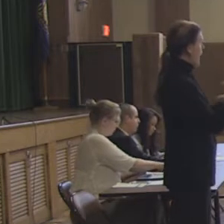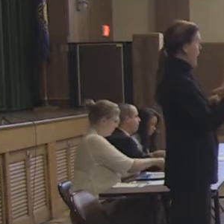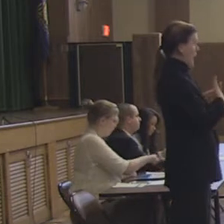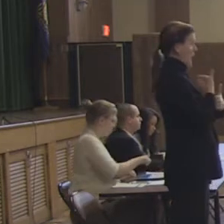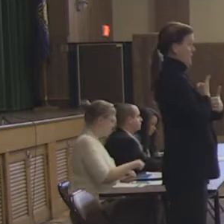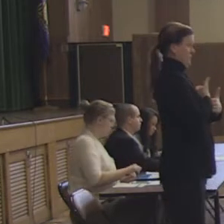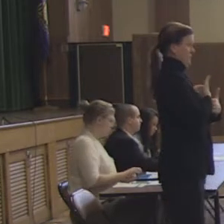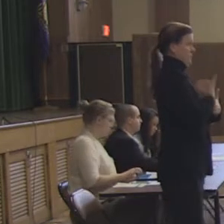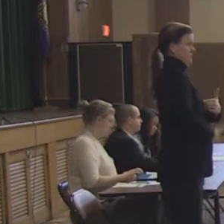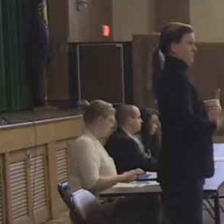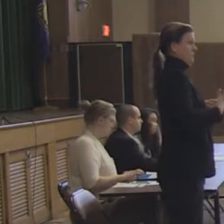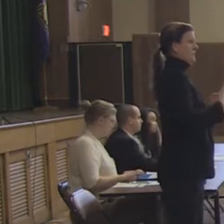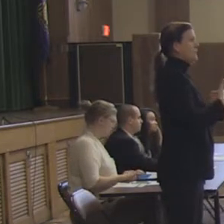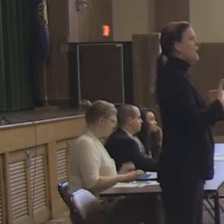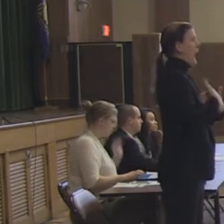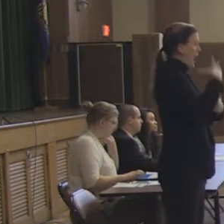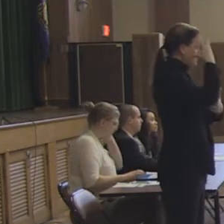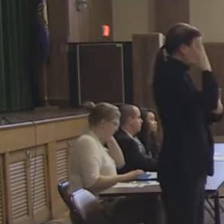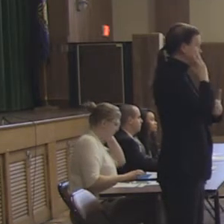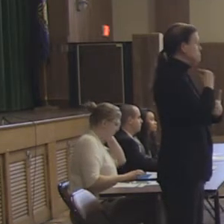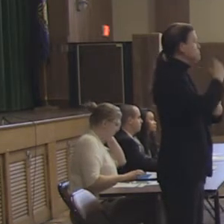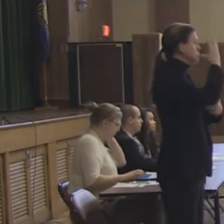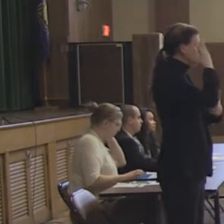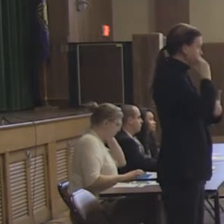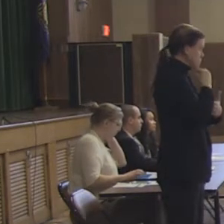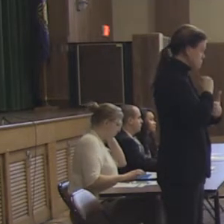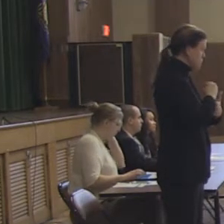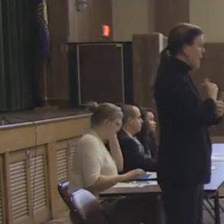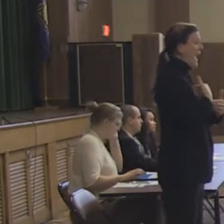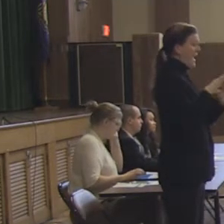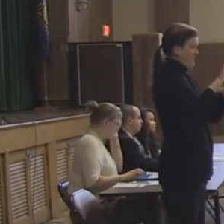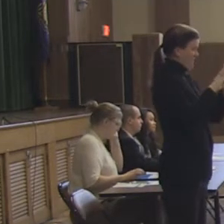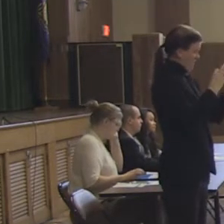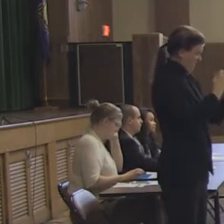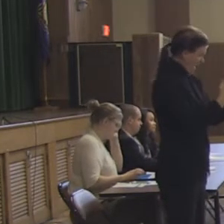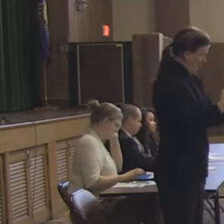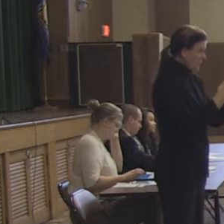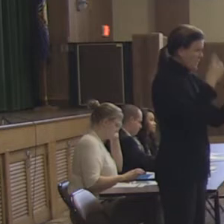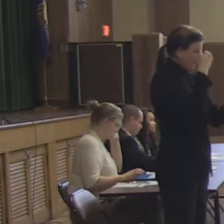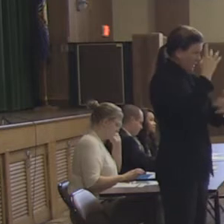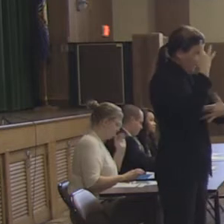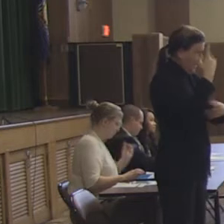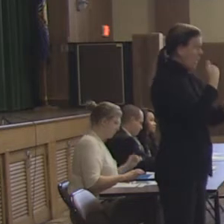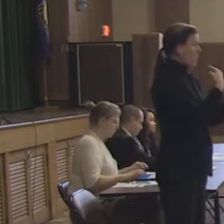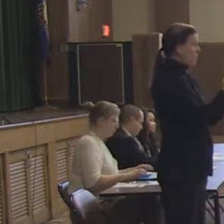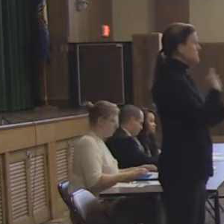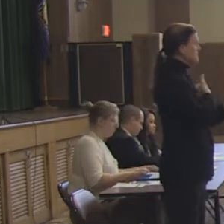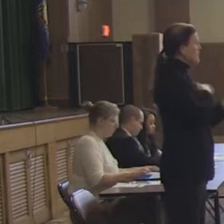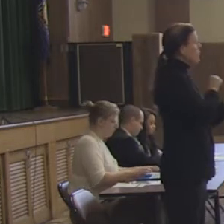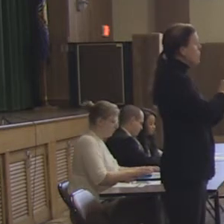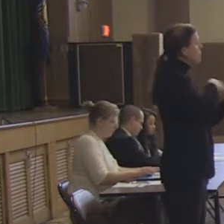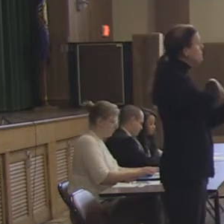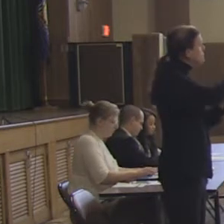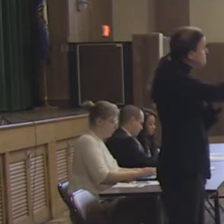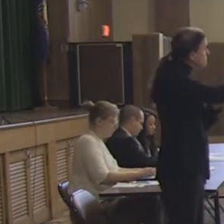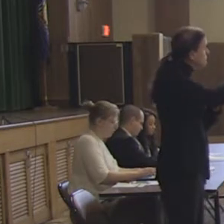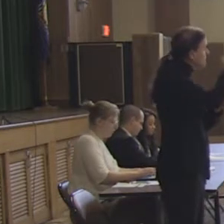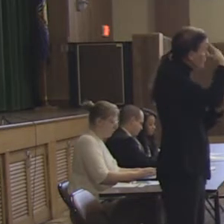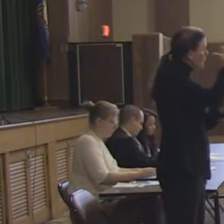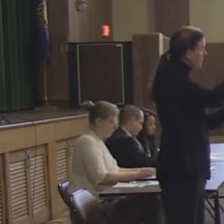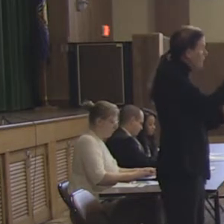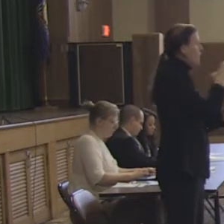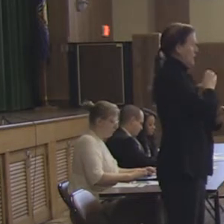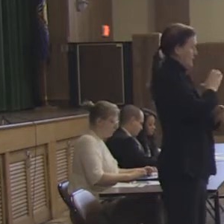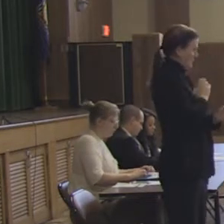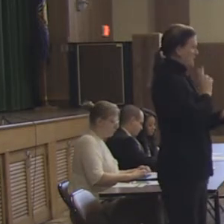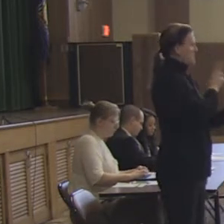who has lived experience, relatives who are mentally ill. I'm also a mental health professional. I sit on a number of